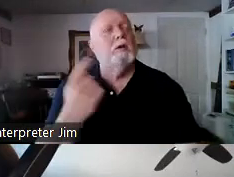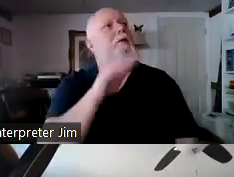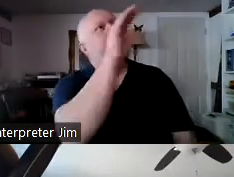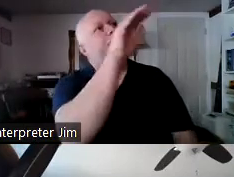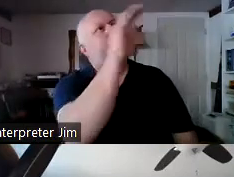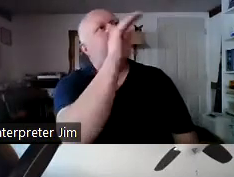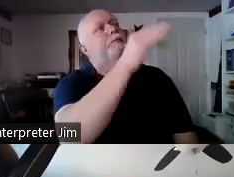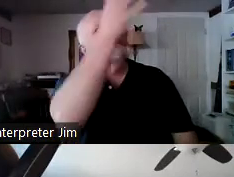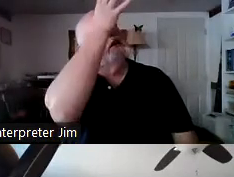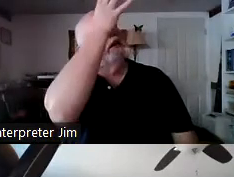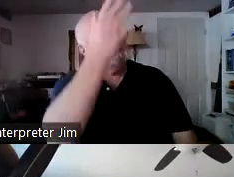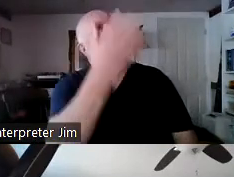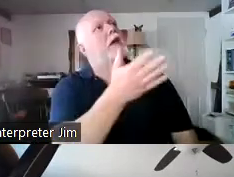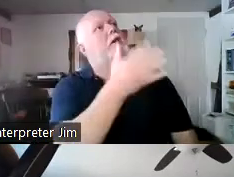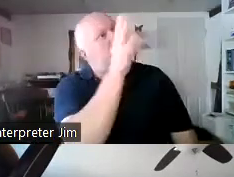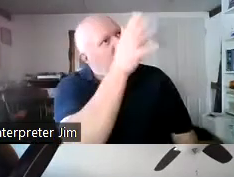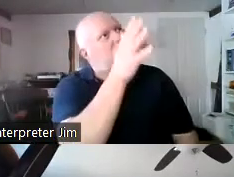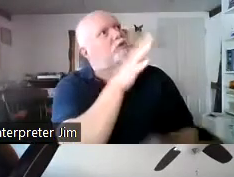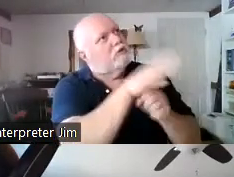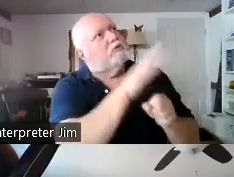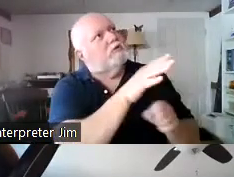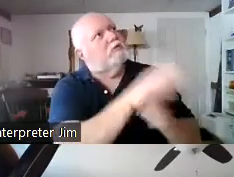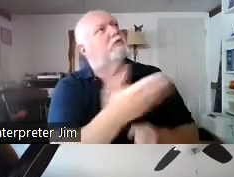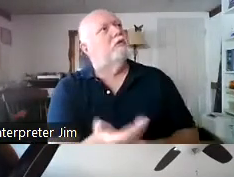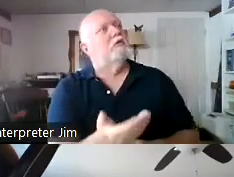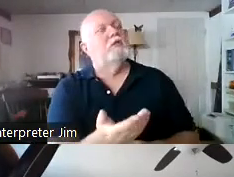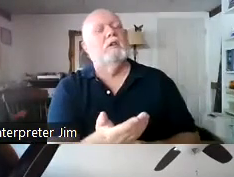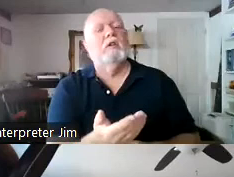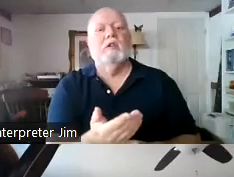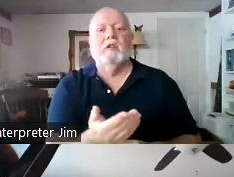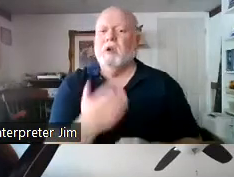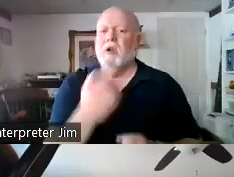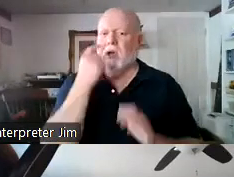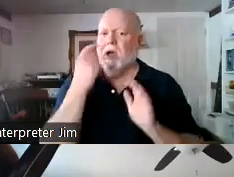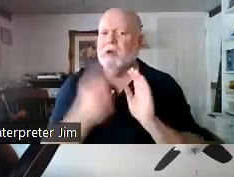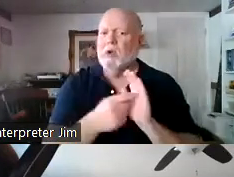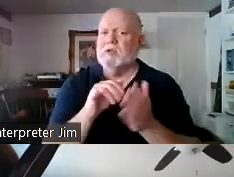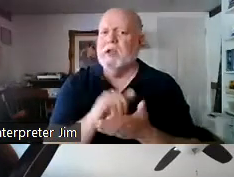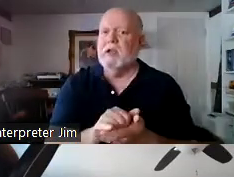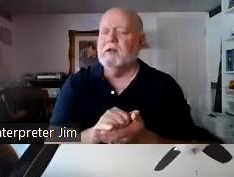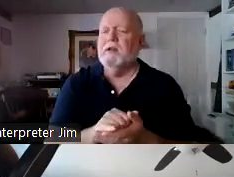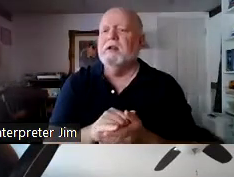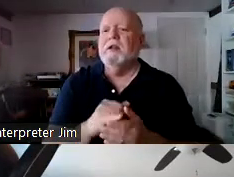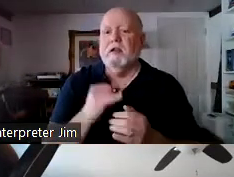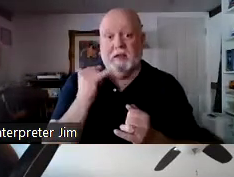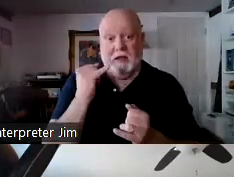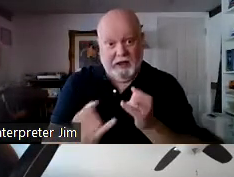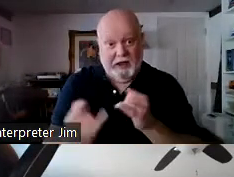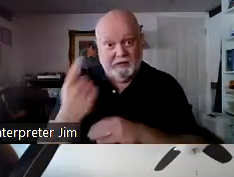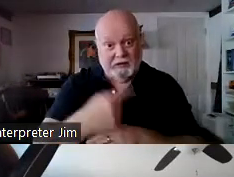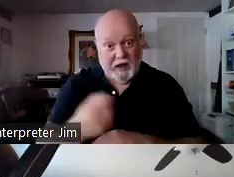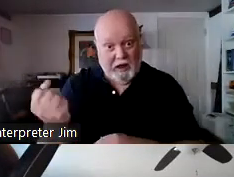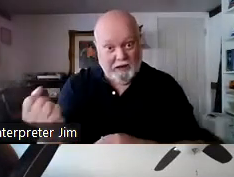Like, so that's one thing I would notice. The last day that I gambled, I can